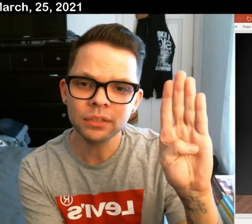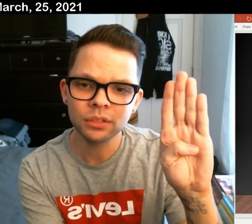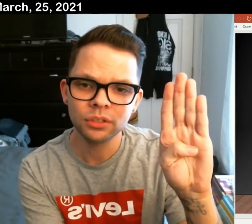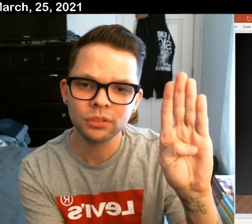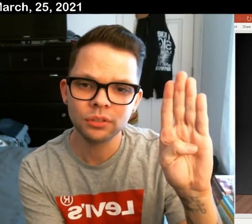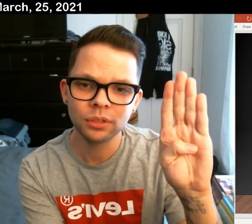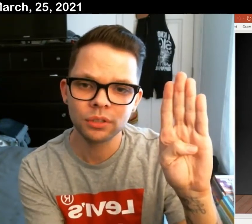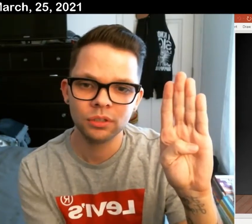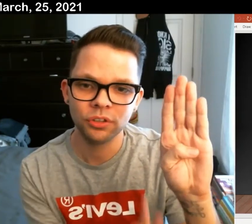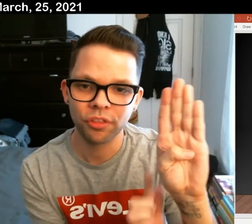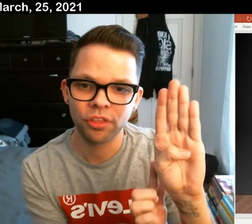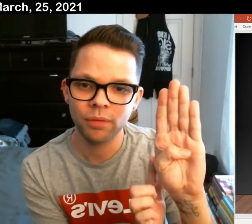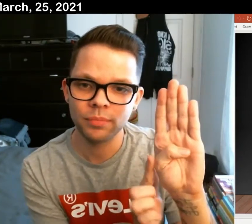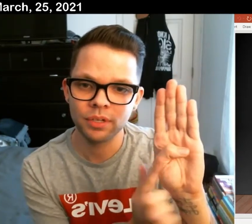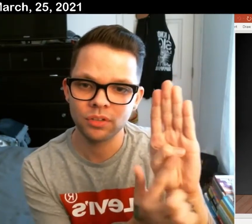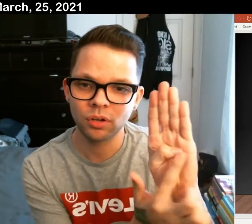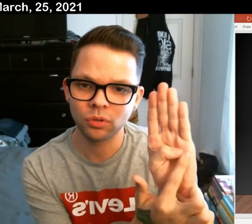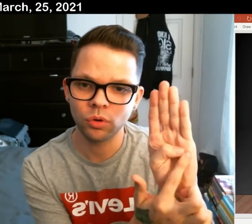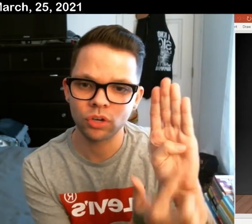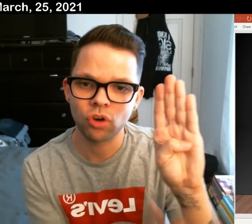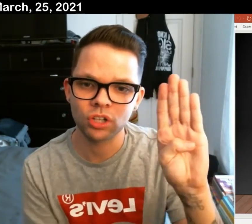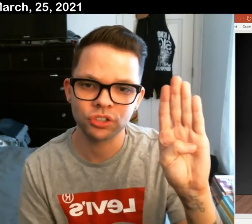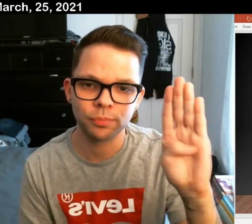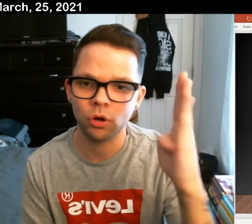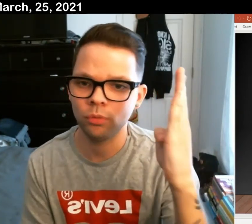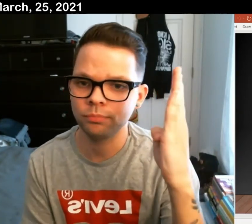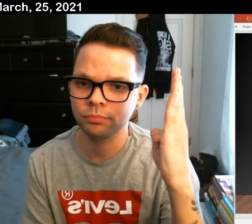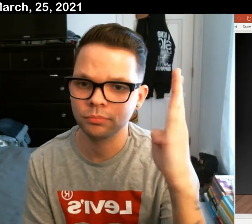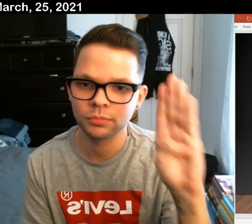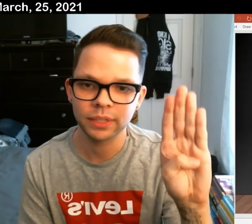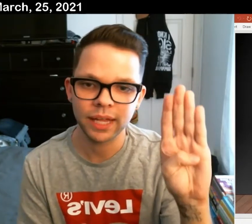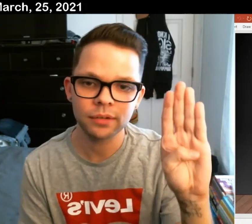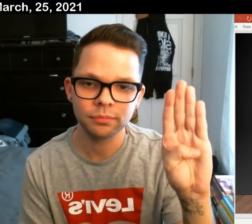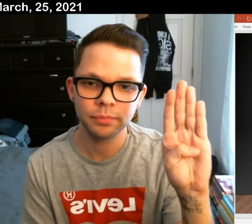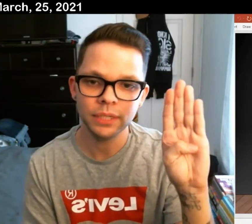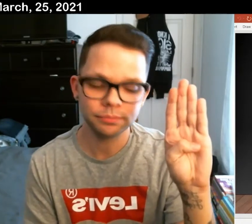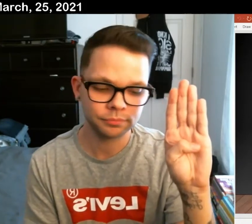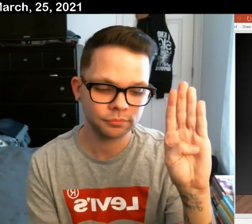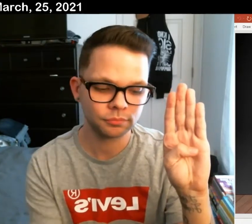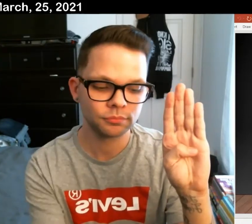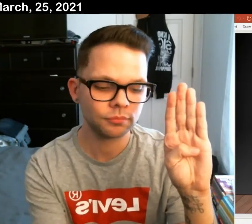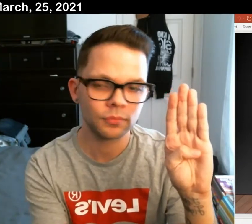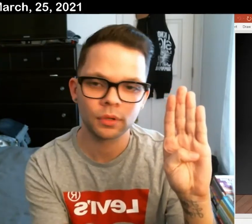B, your thumb is going across your palm like that. B.